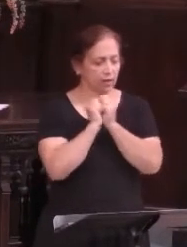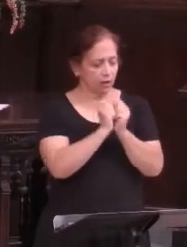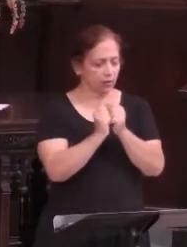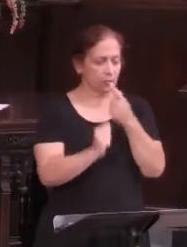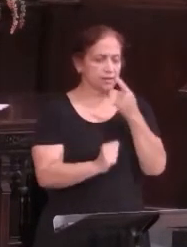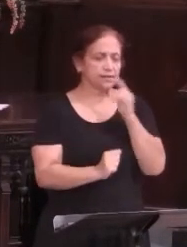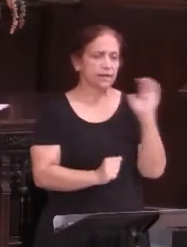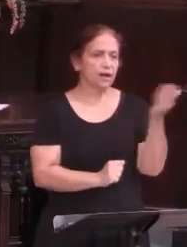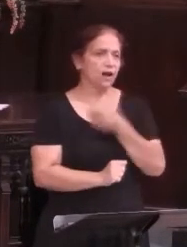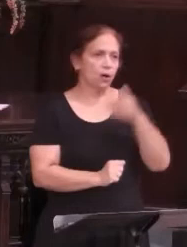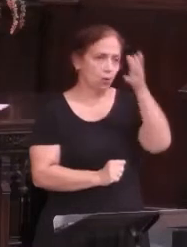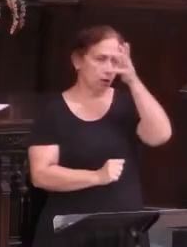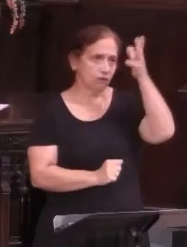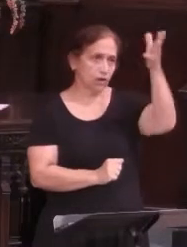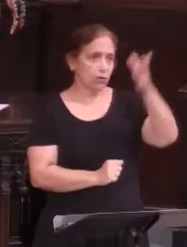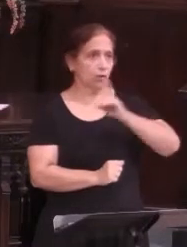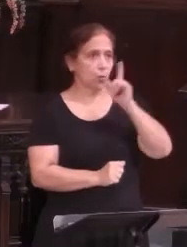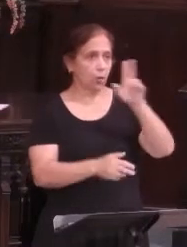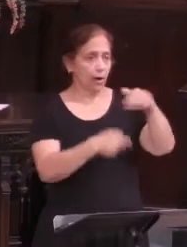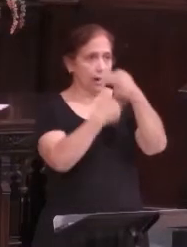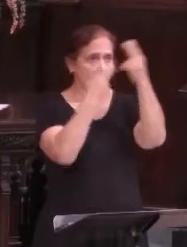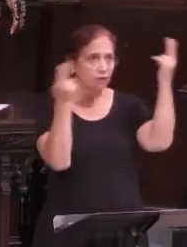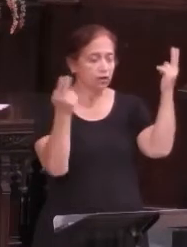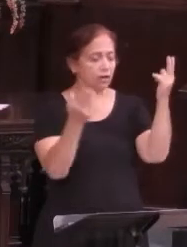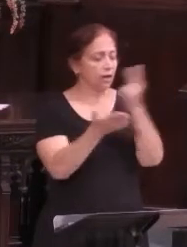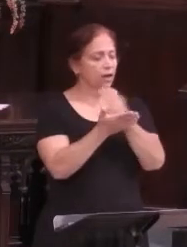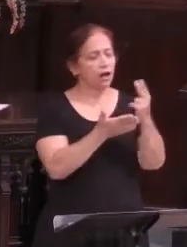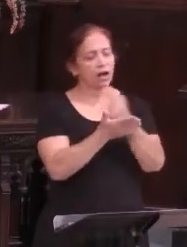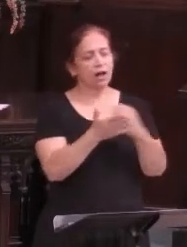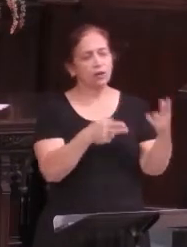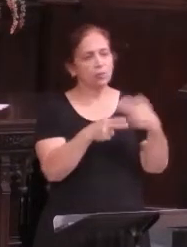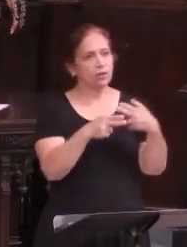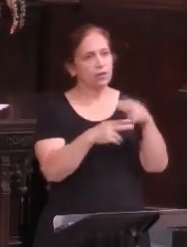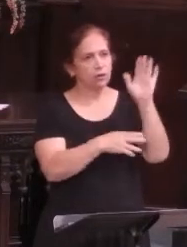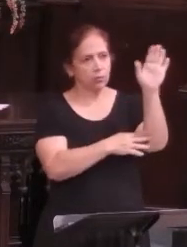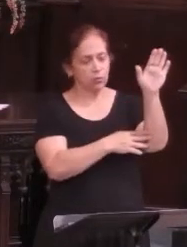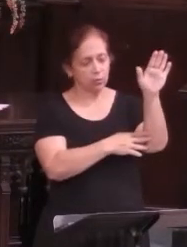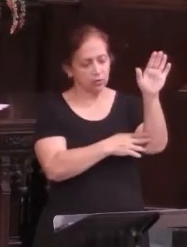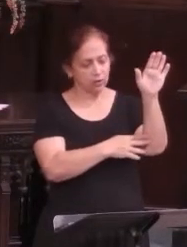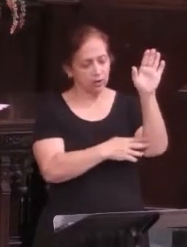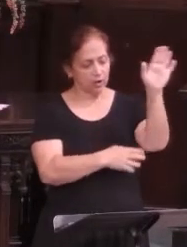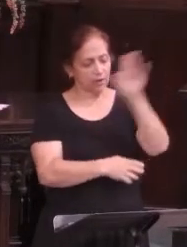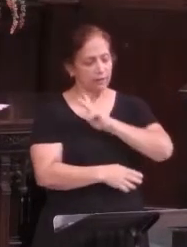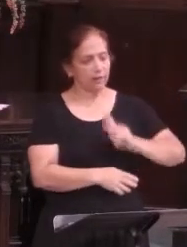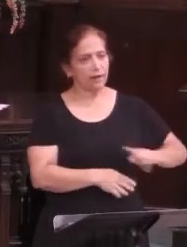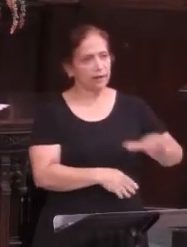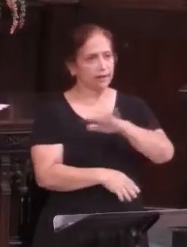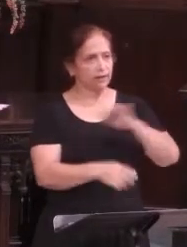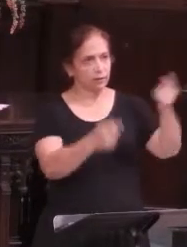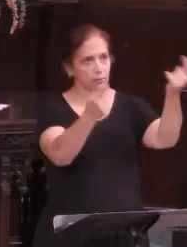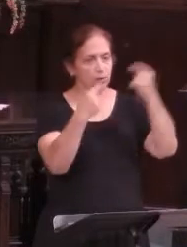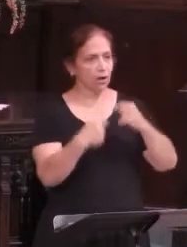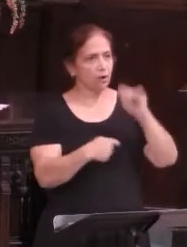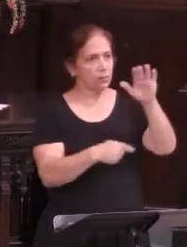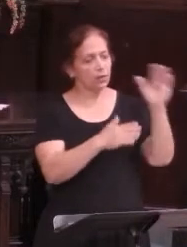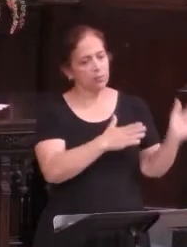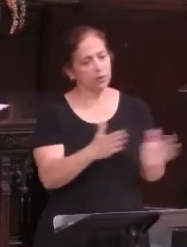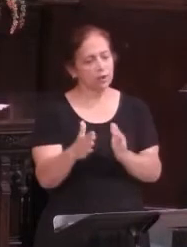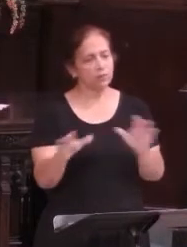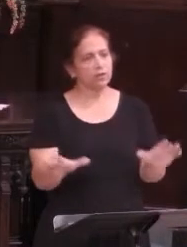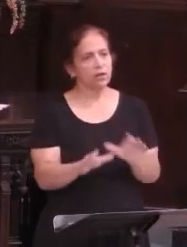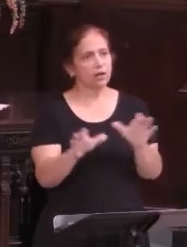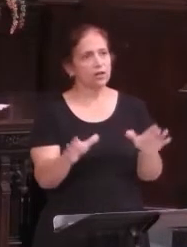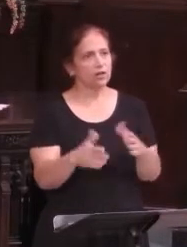Our Father, who art in heaven, hallowed be thy name. Thy kingdom come, thy will be